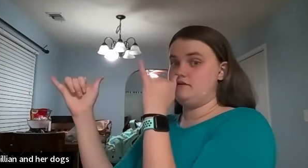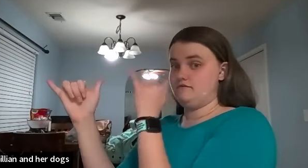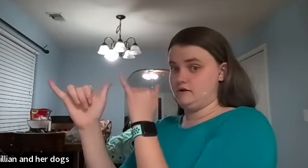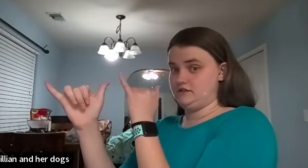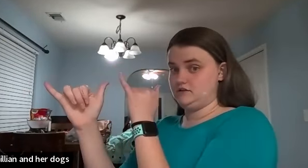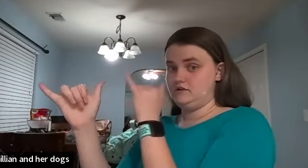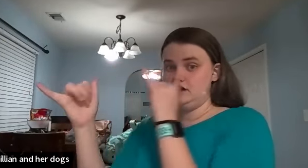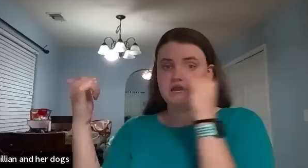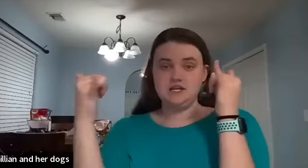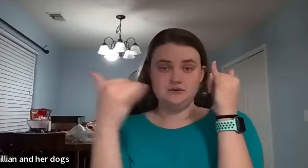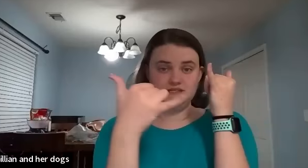they're in front of each other and you go